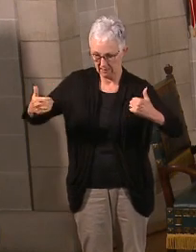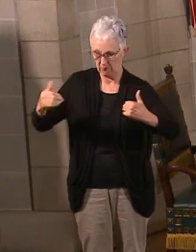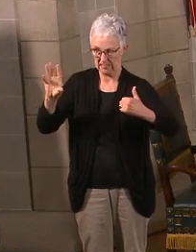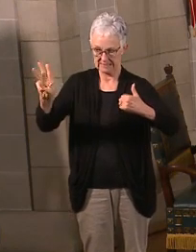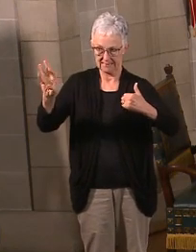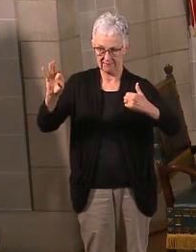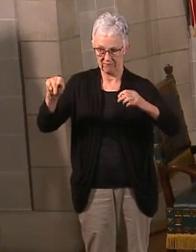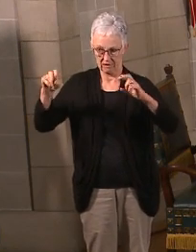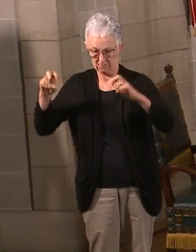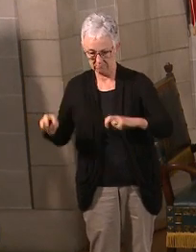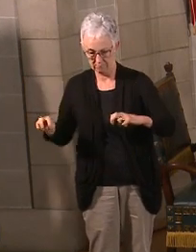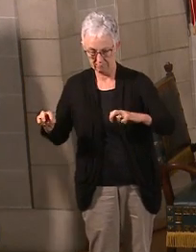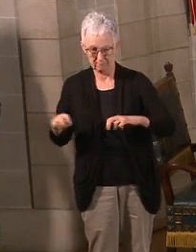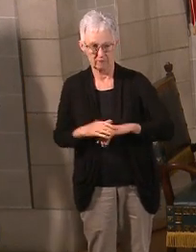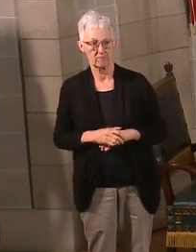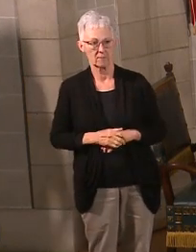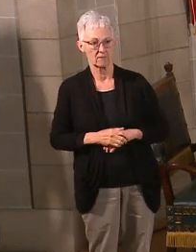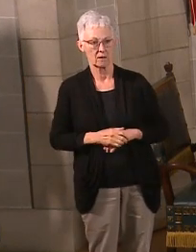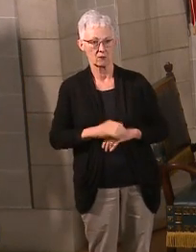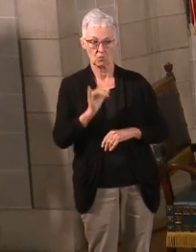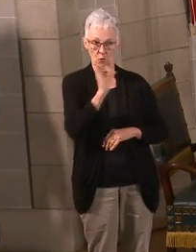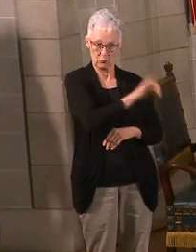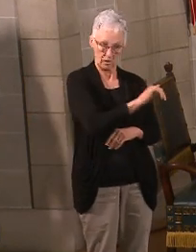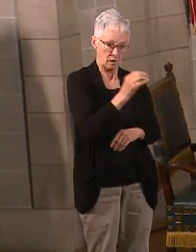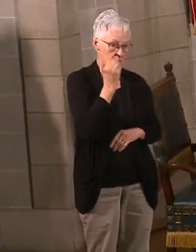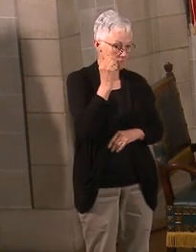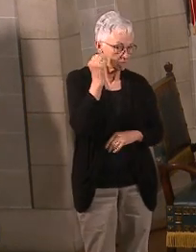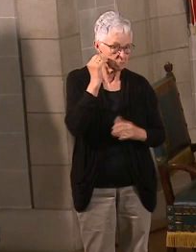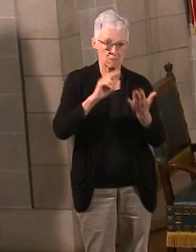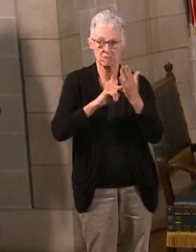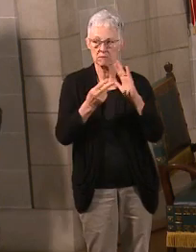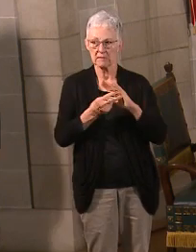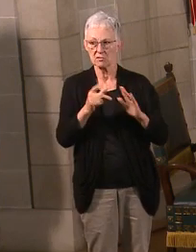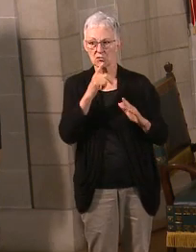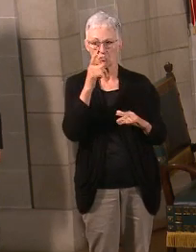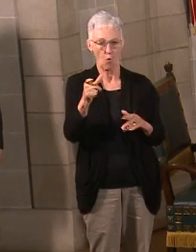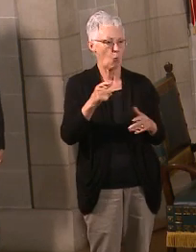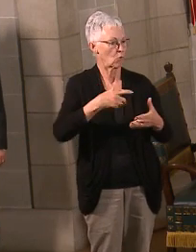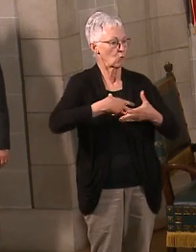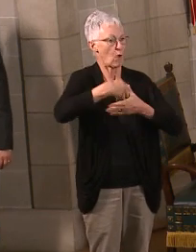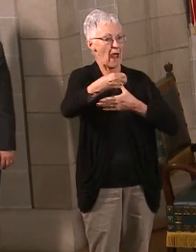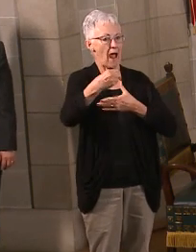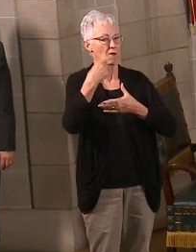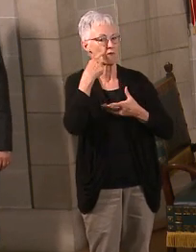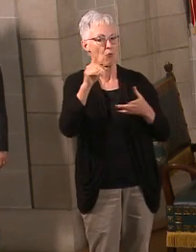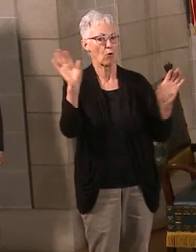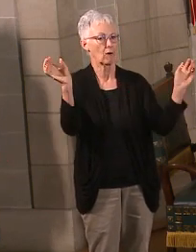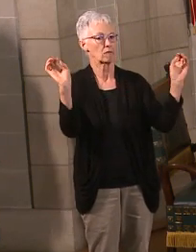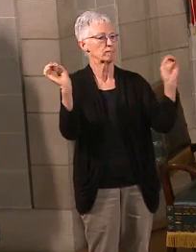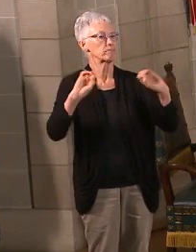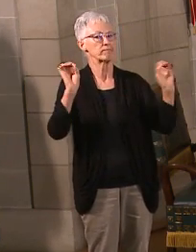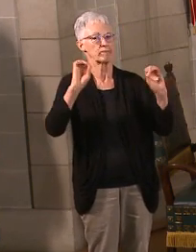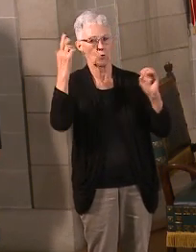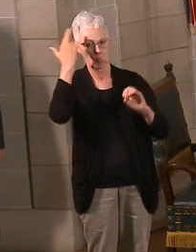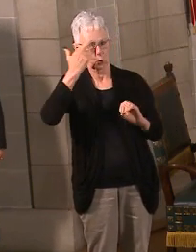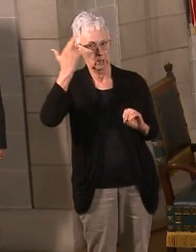any unnecessary trips outside the home. Shop, but shop once a week, and don't take the entire